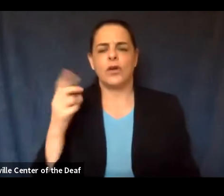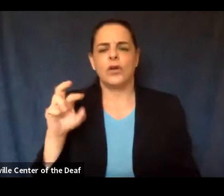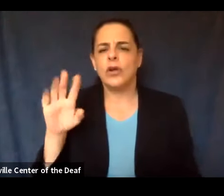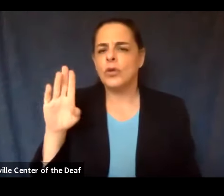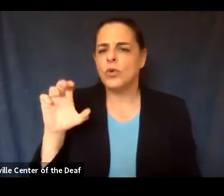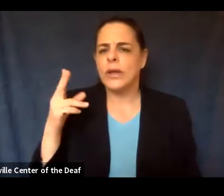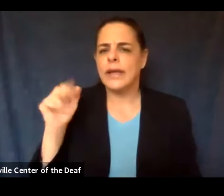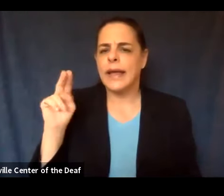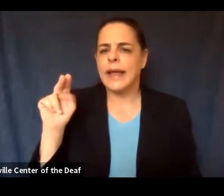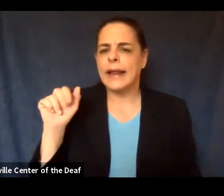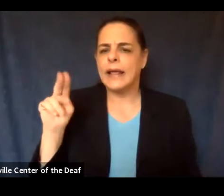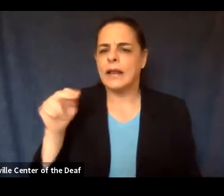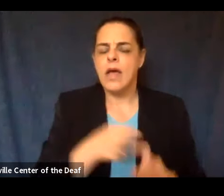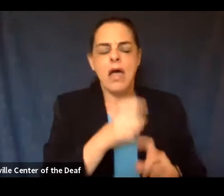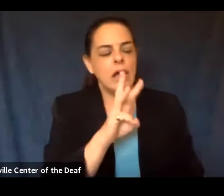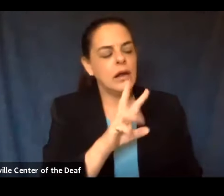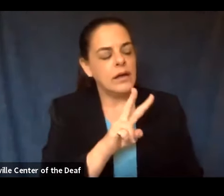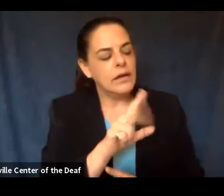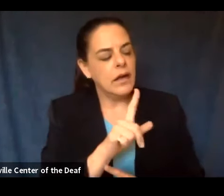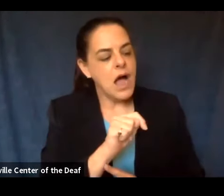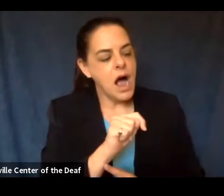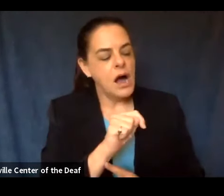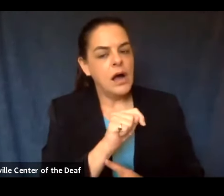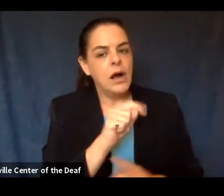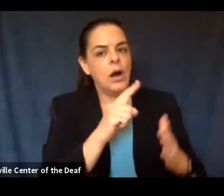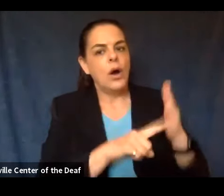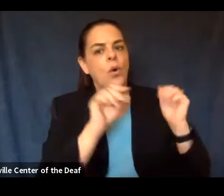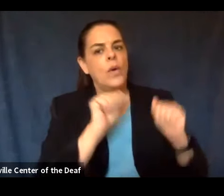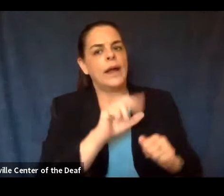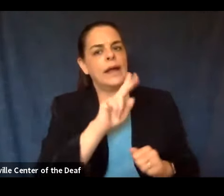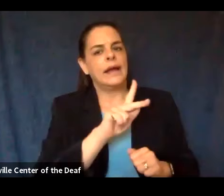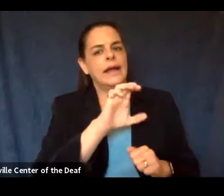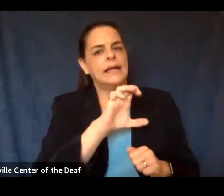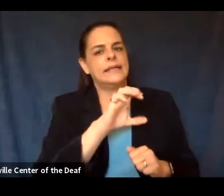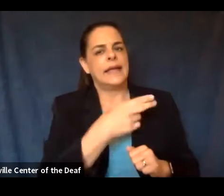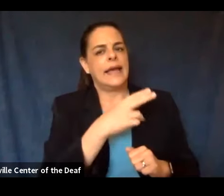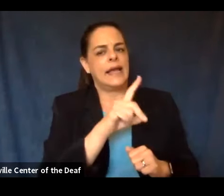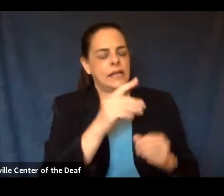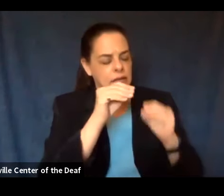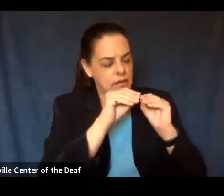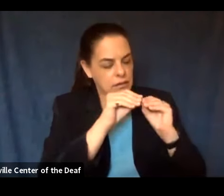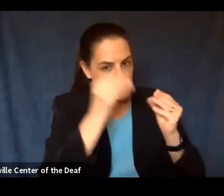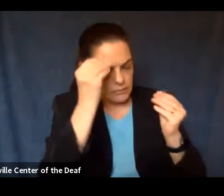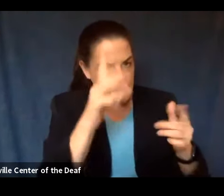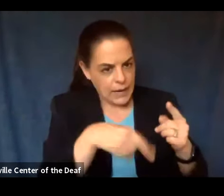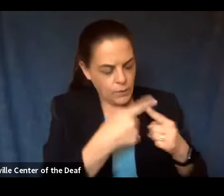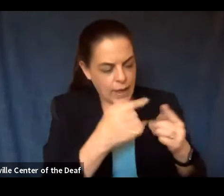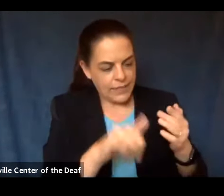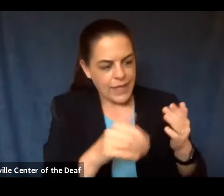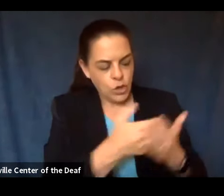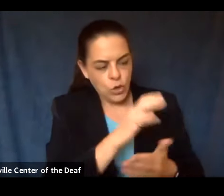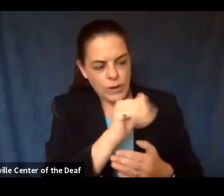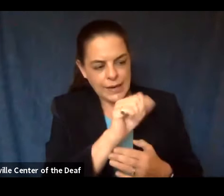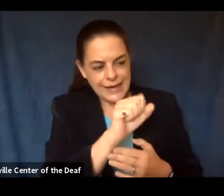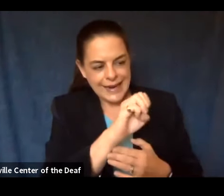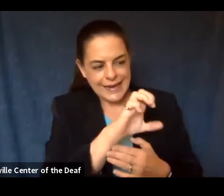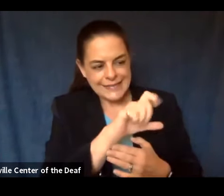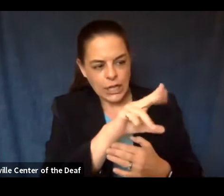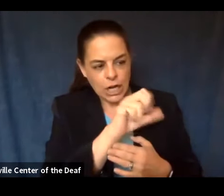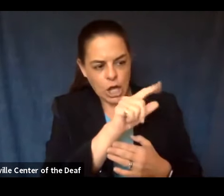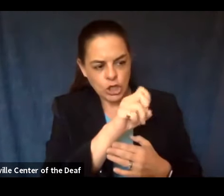from WVLT. What can KCHD release about the new case clusters? How many people have been affected by these